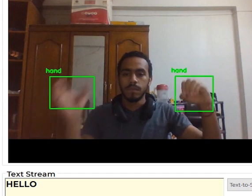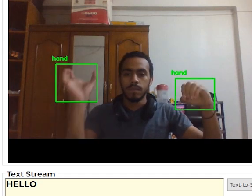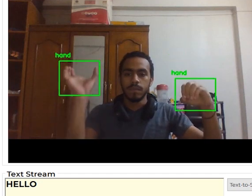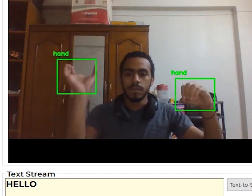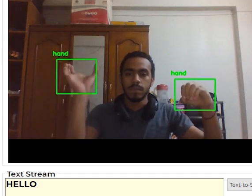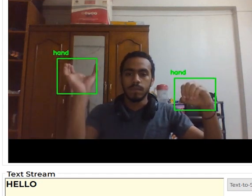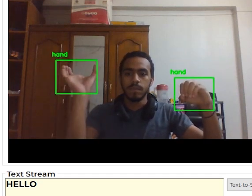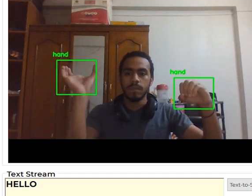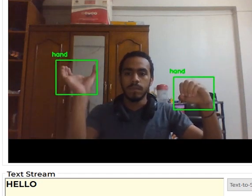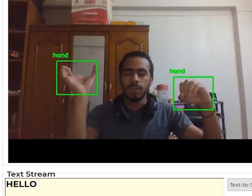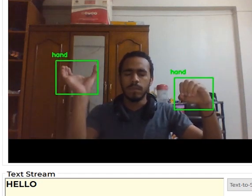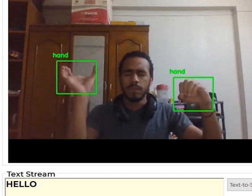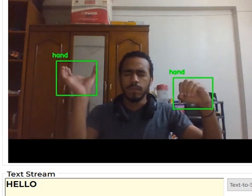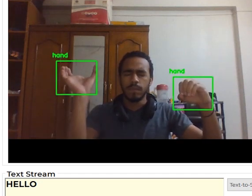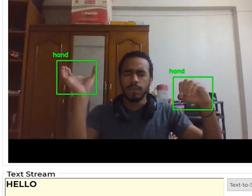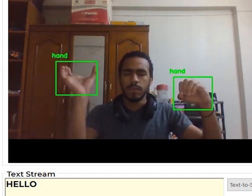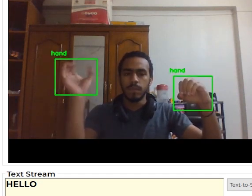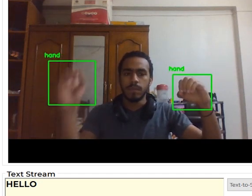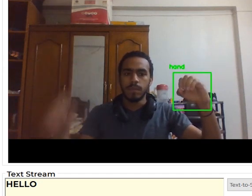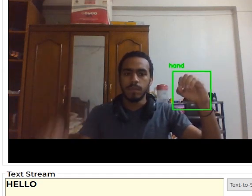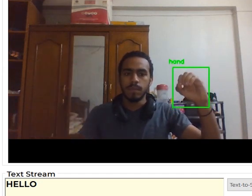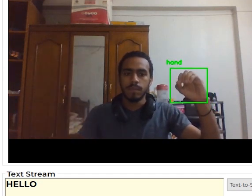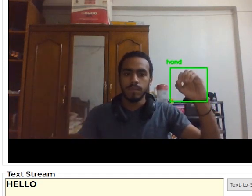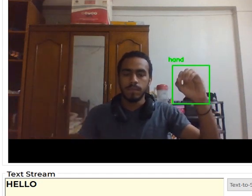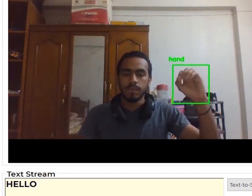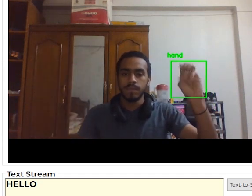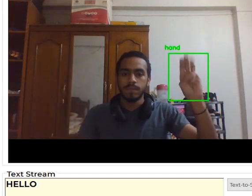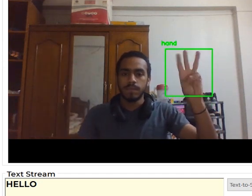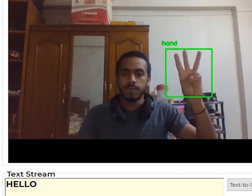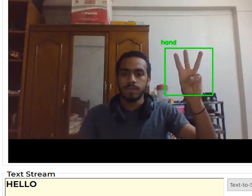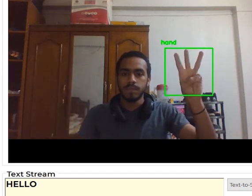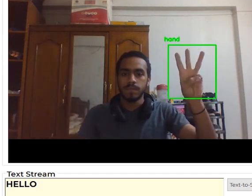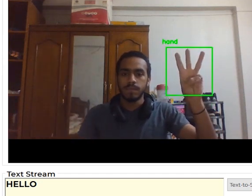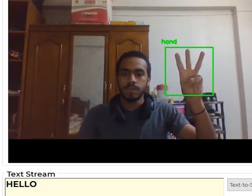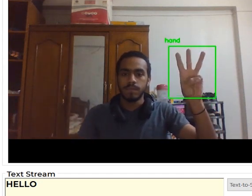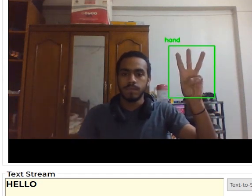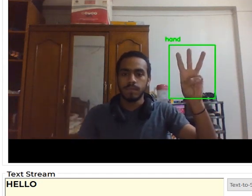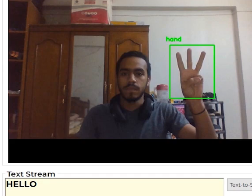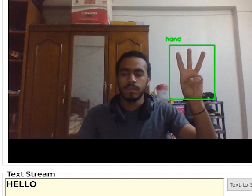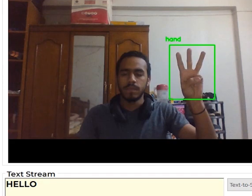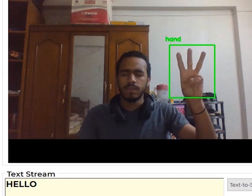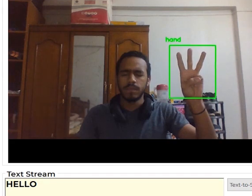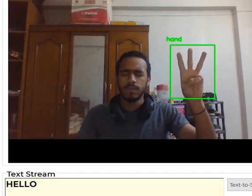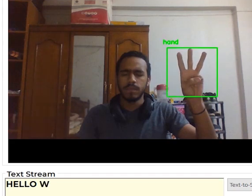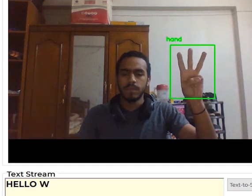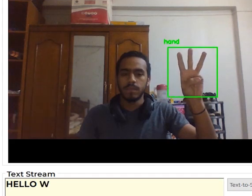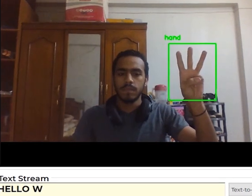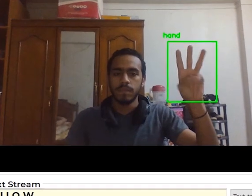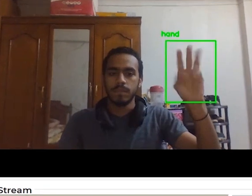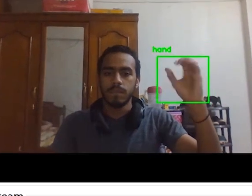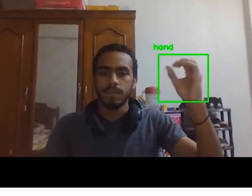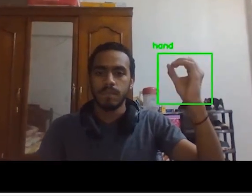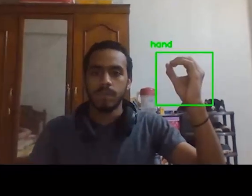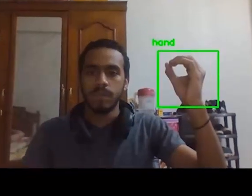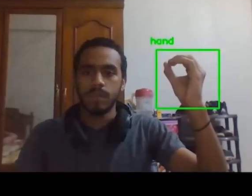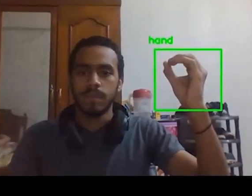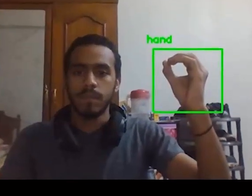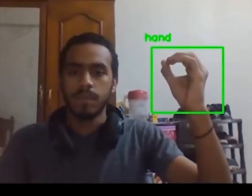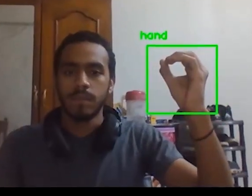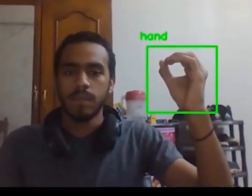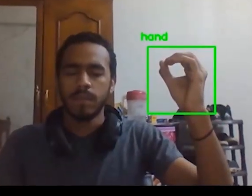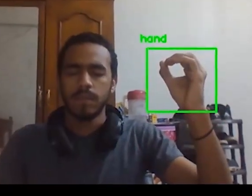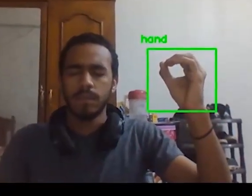registered. The user can change the blinking threshold using this track bar in the settings panel to his desired